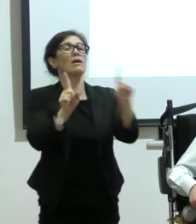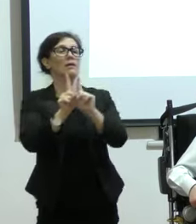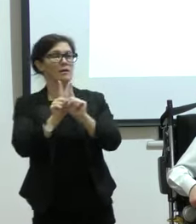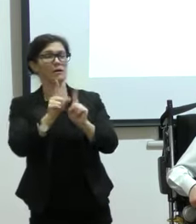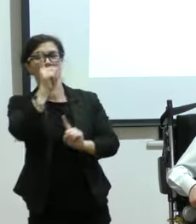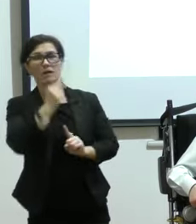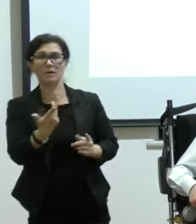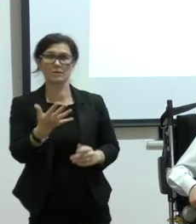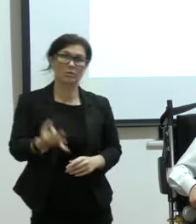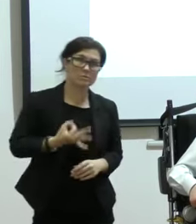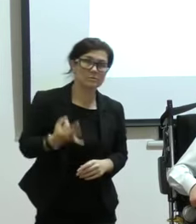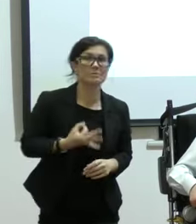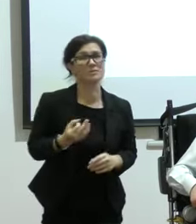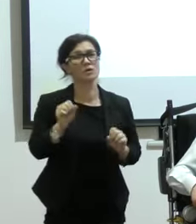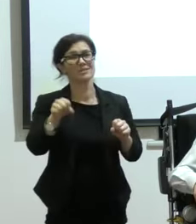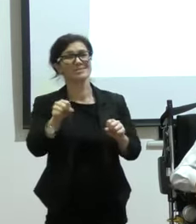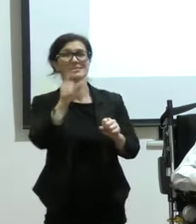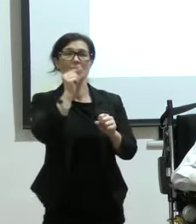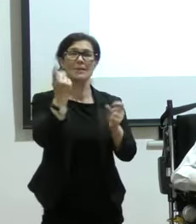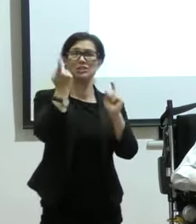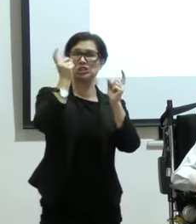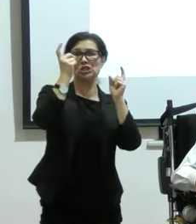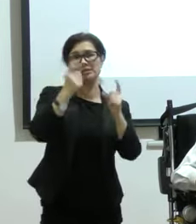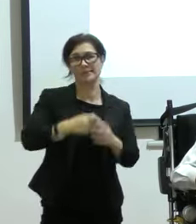it's definitely a concern for some people.